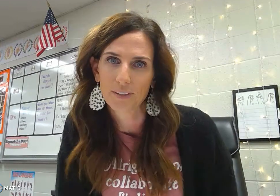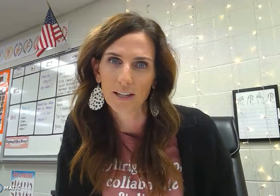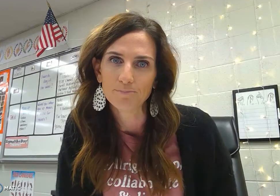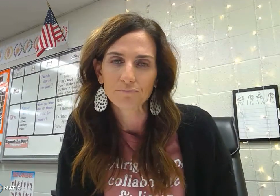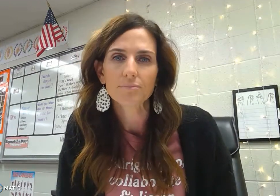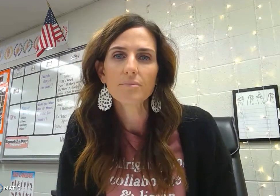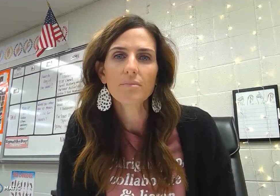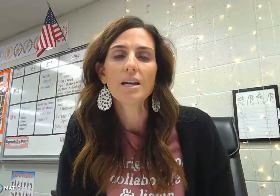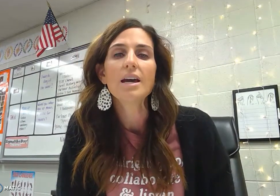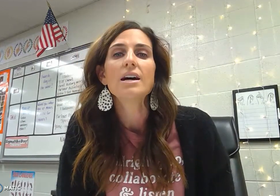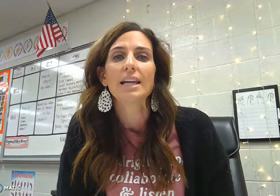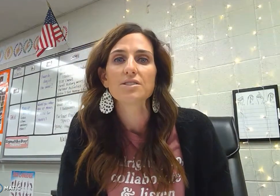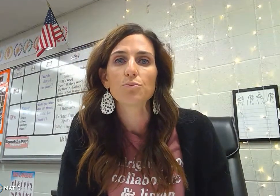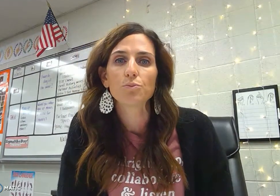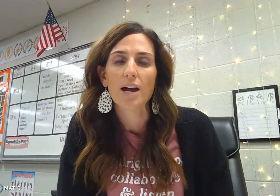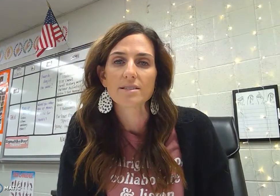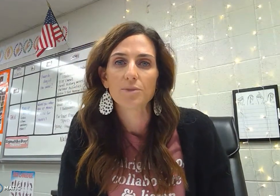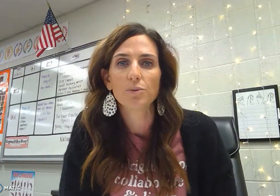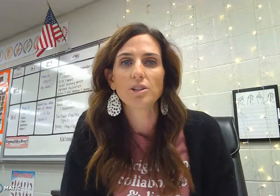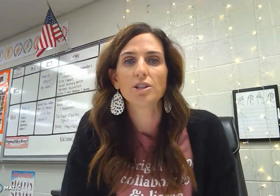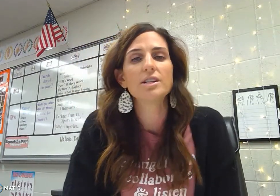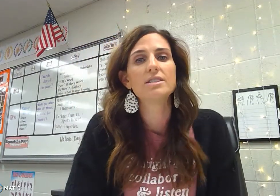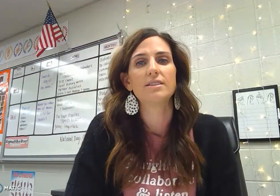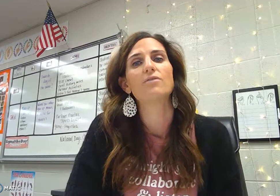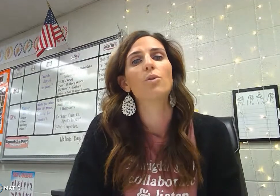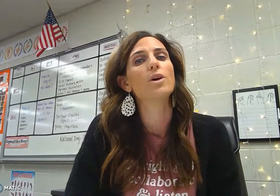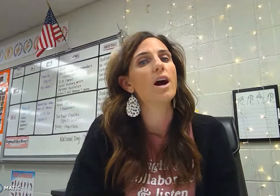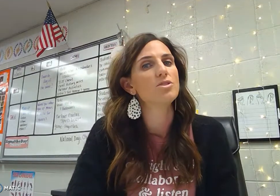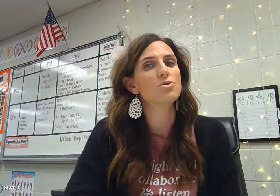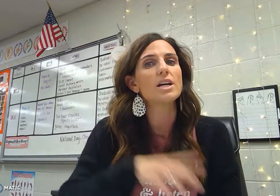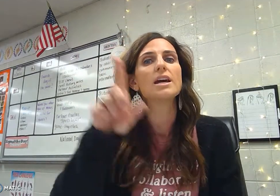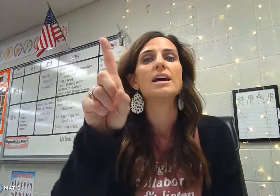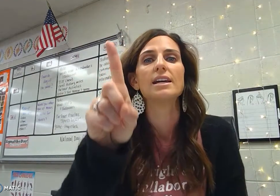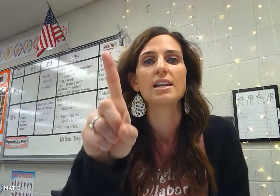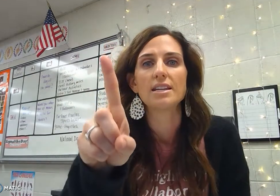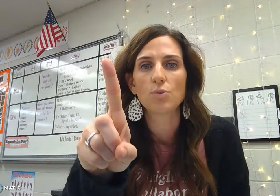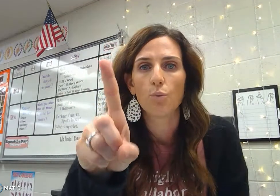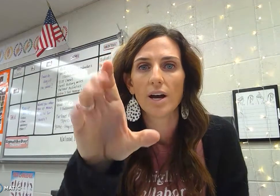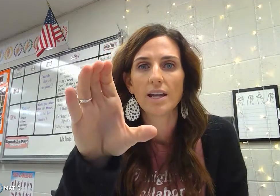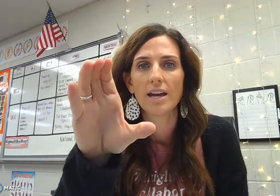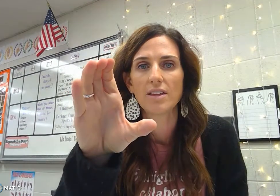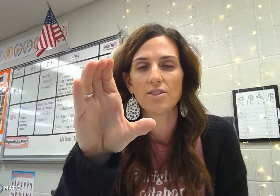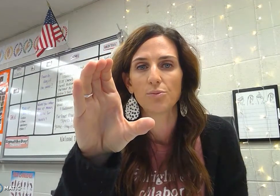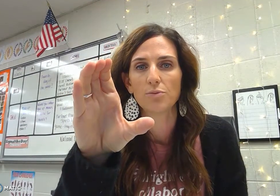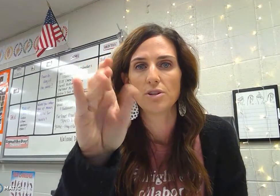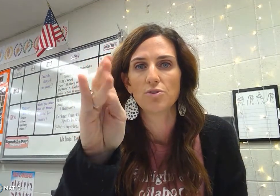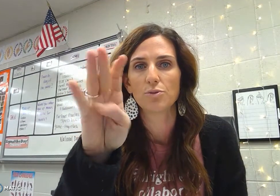Okay. Last number we learned is the sign for 100. It is 1 and then the Roman